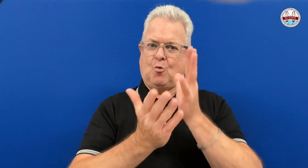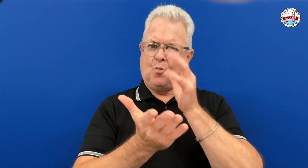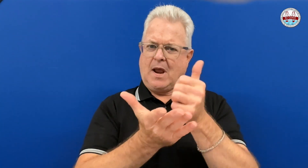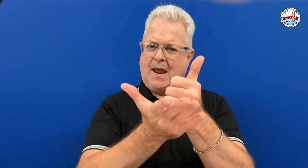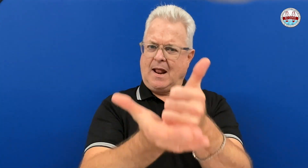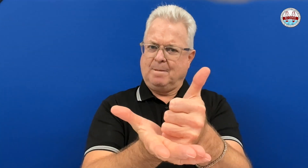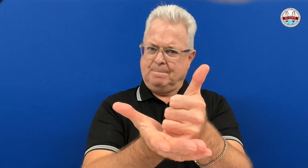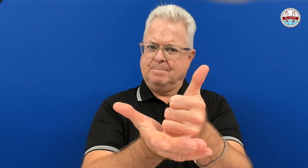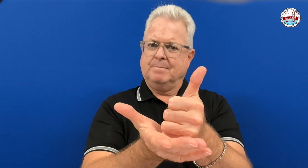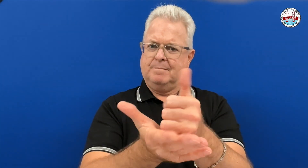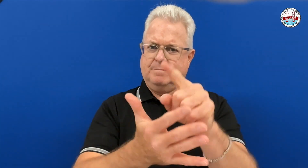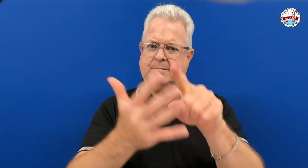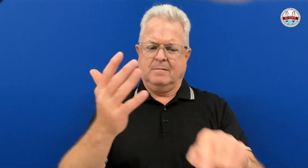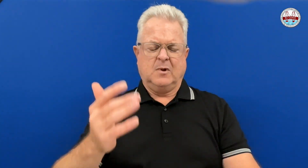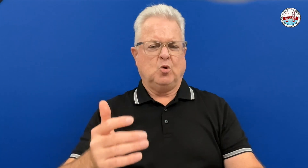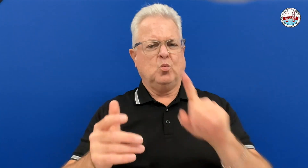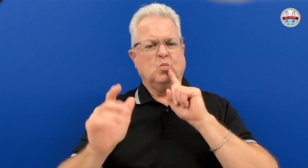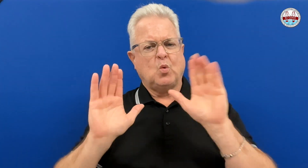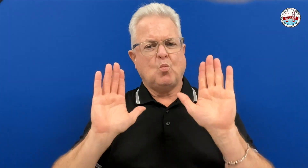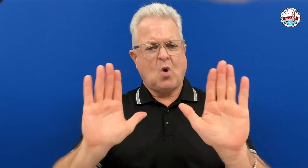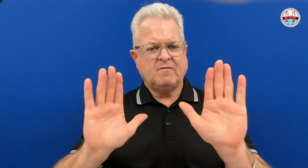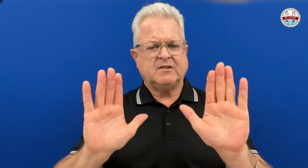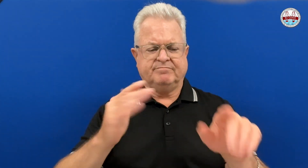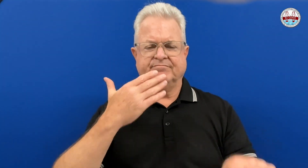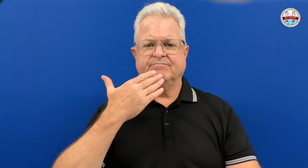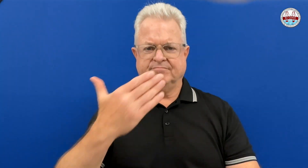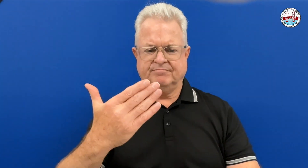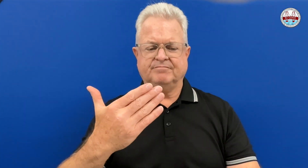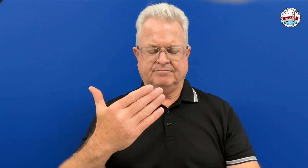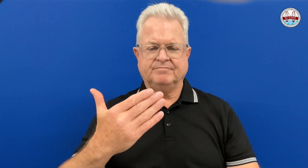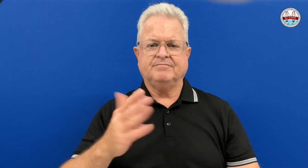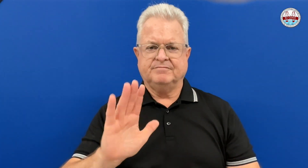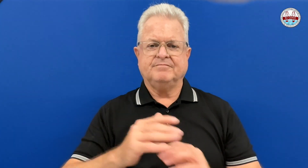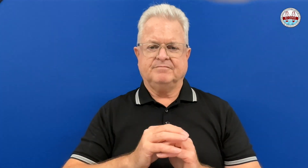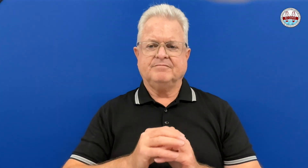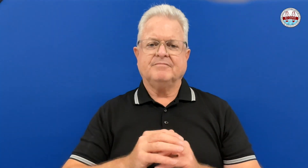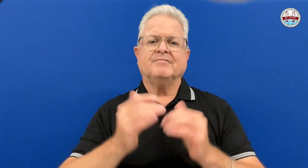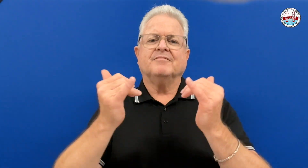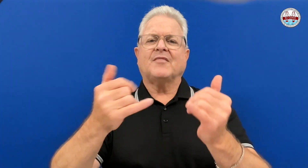fresh food. And this booklet will help you with that.